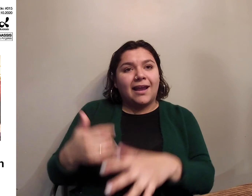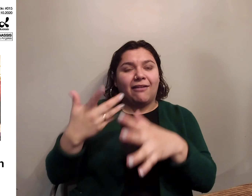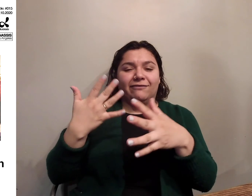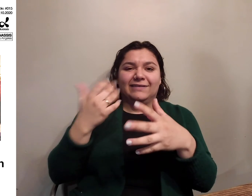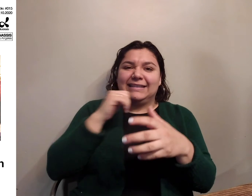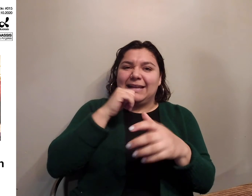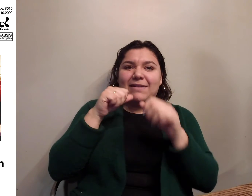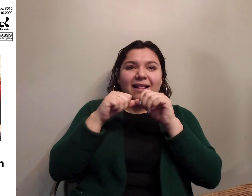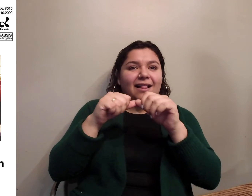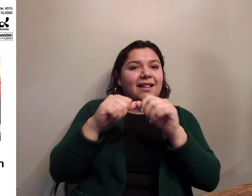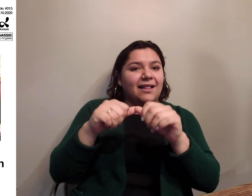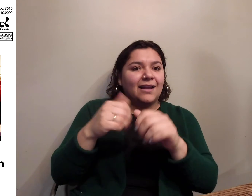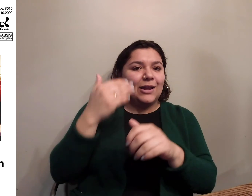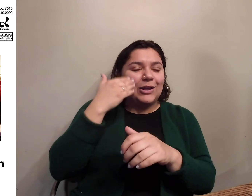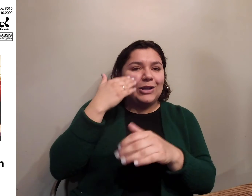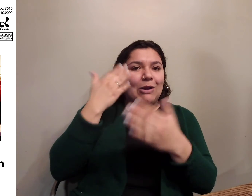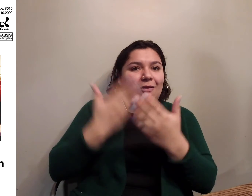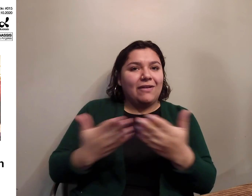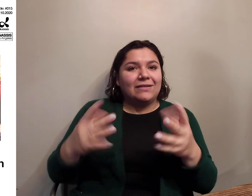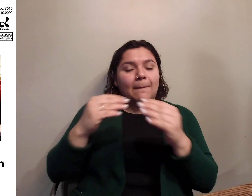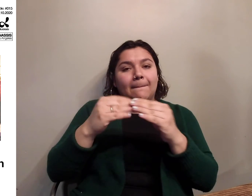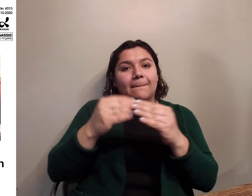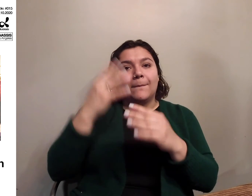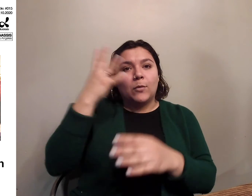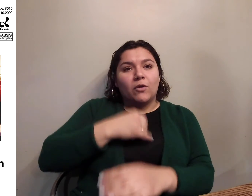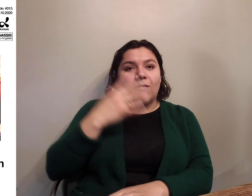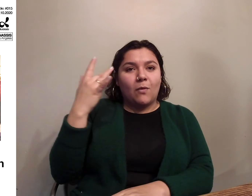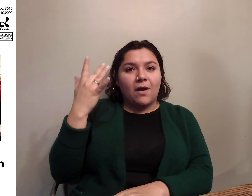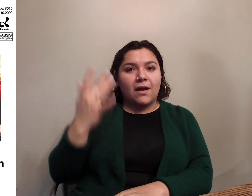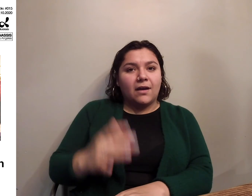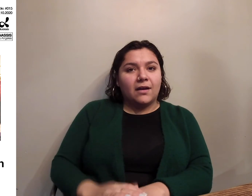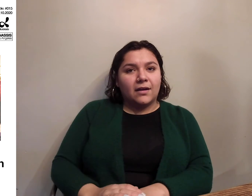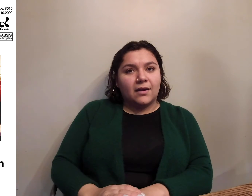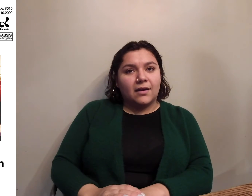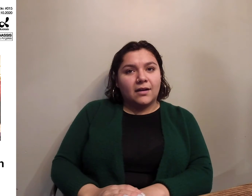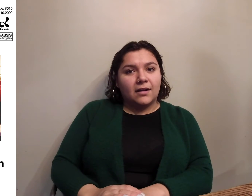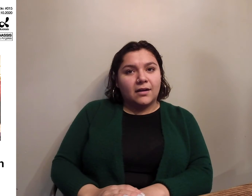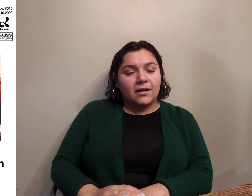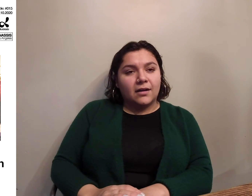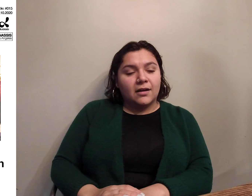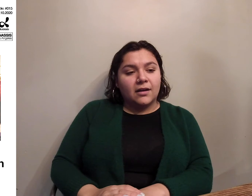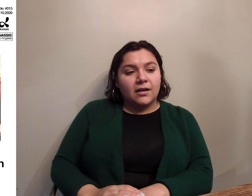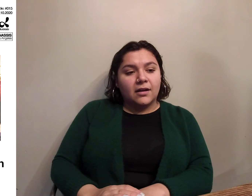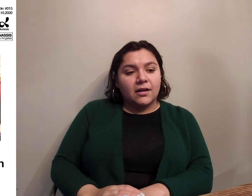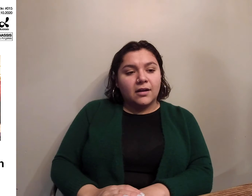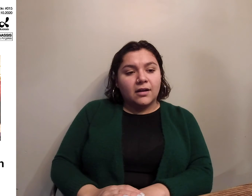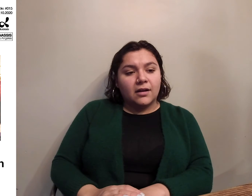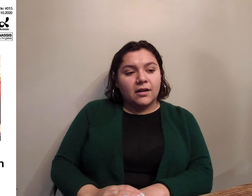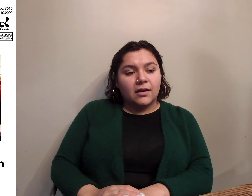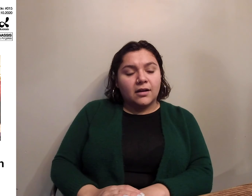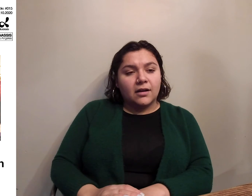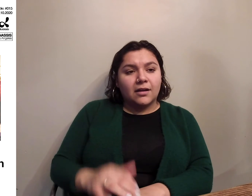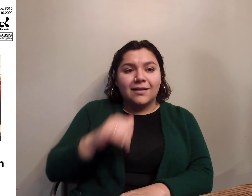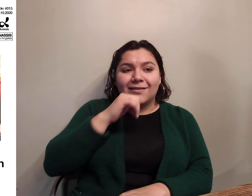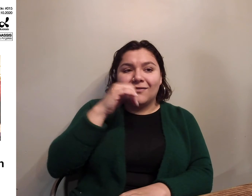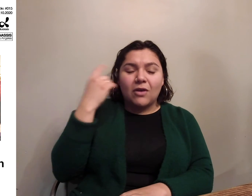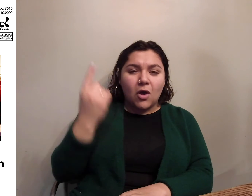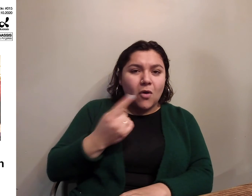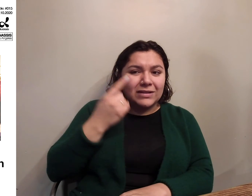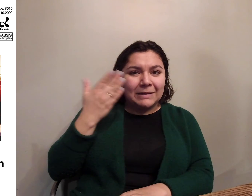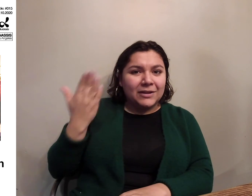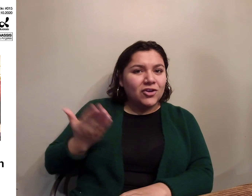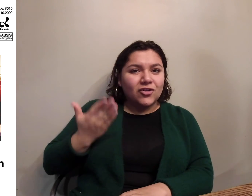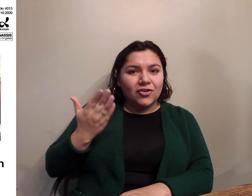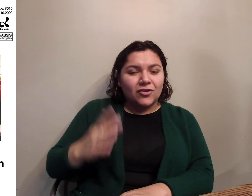impermanence, that things are even more beautiful because they're not always going to be